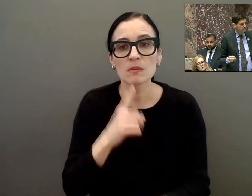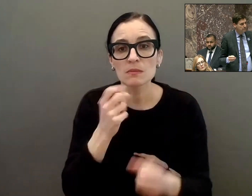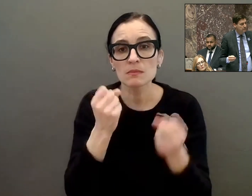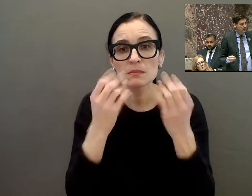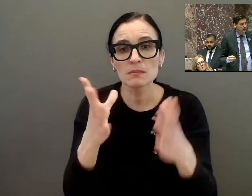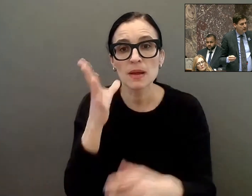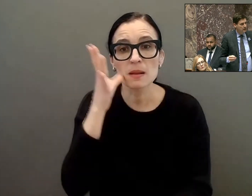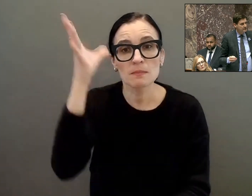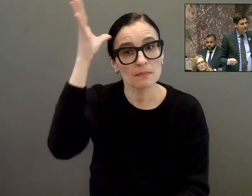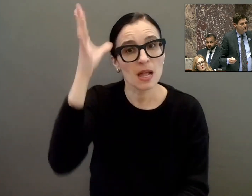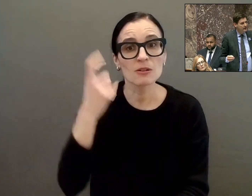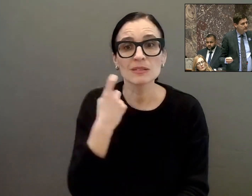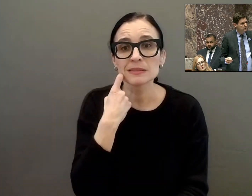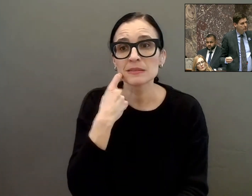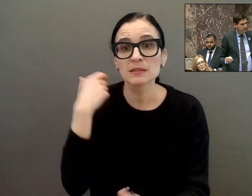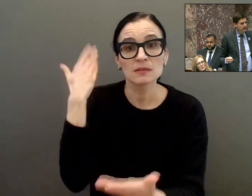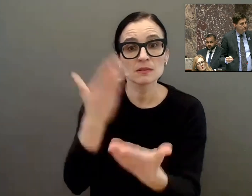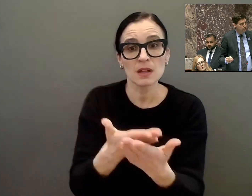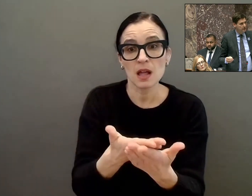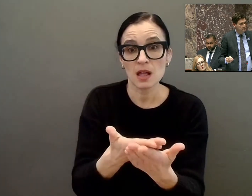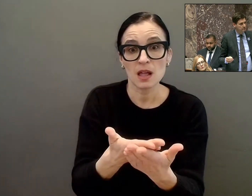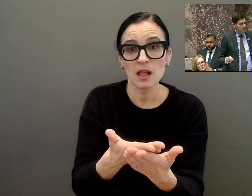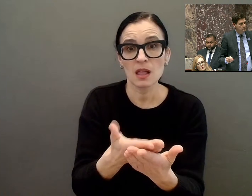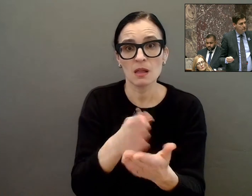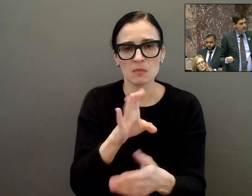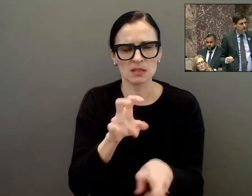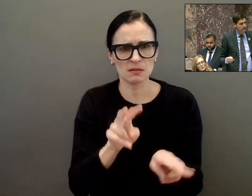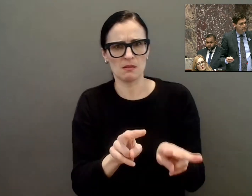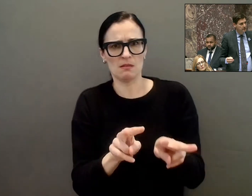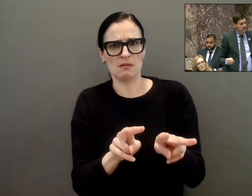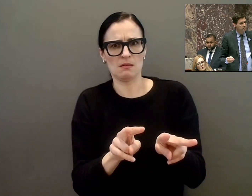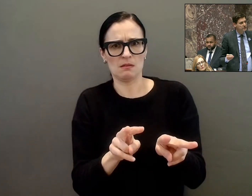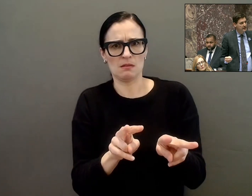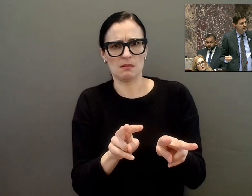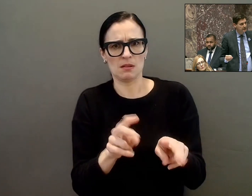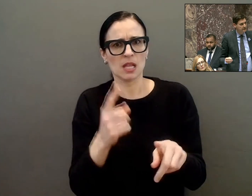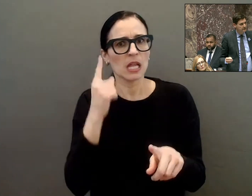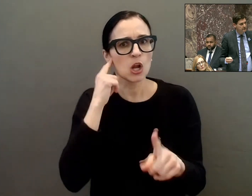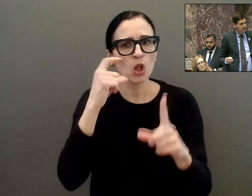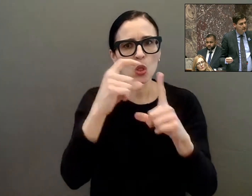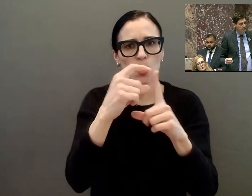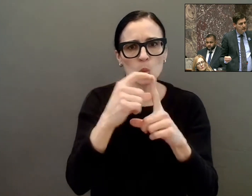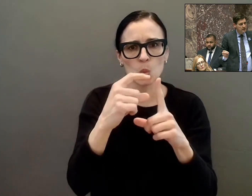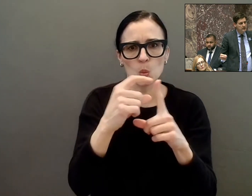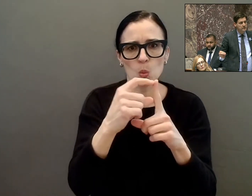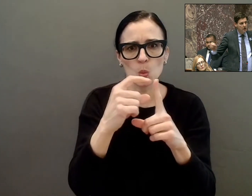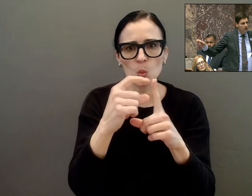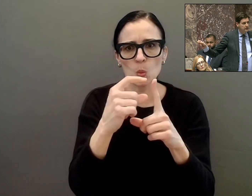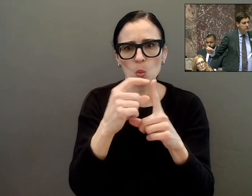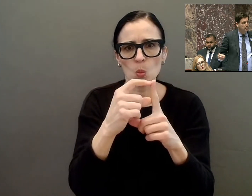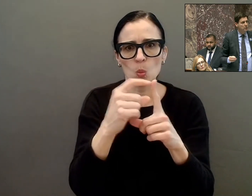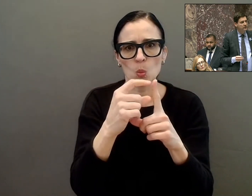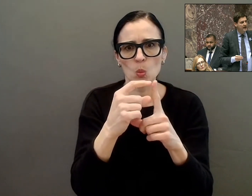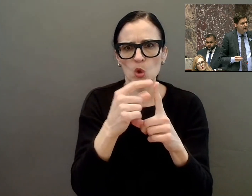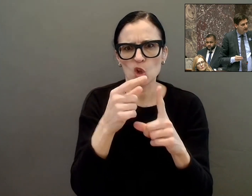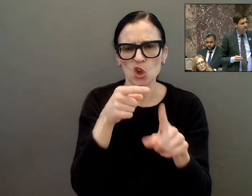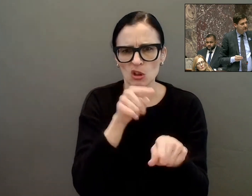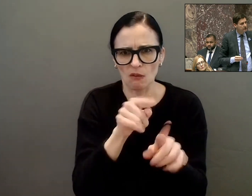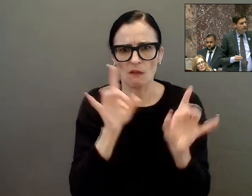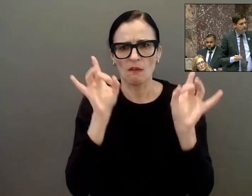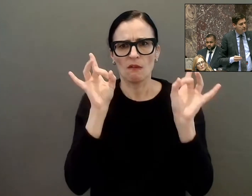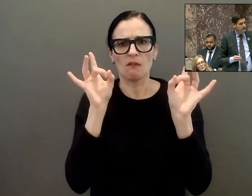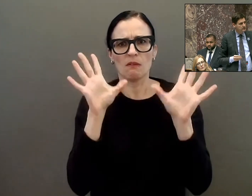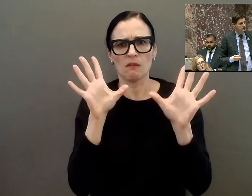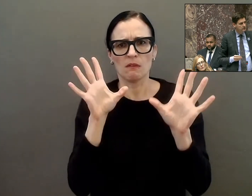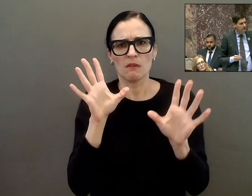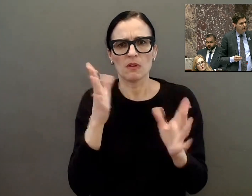program. It's actually an anti-bullying program, Honourable Speaker, to protect kids. He and his colleagues promoted that hate and fear in